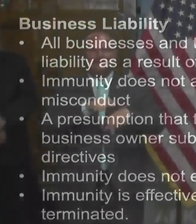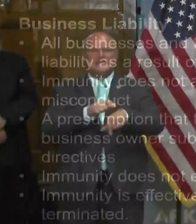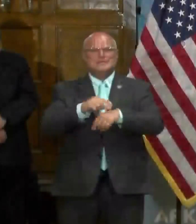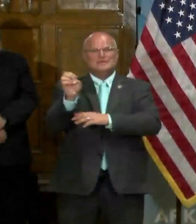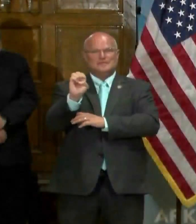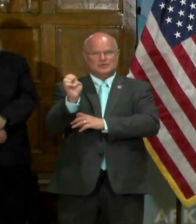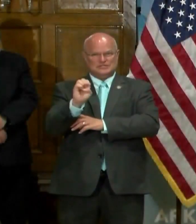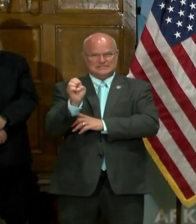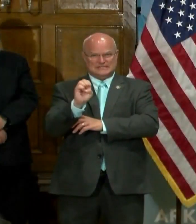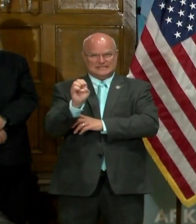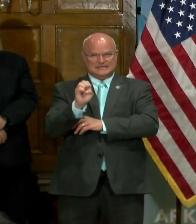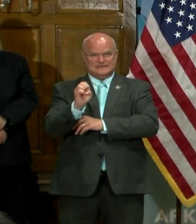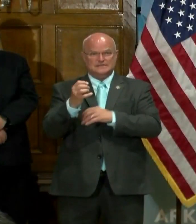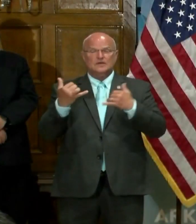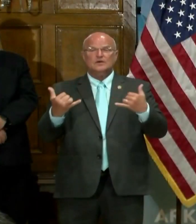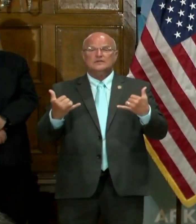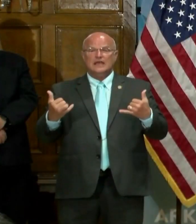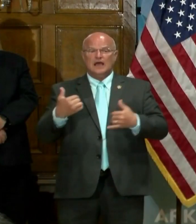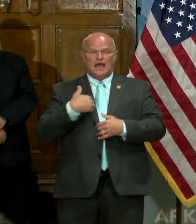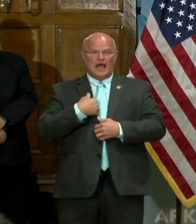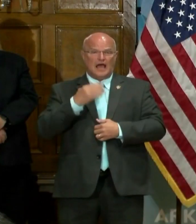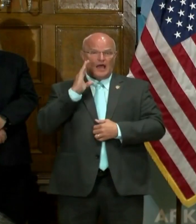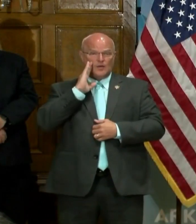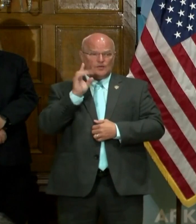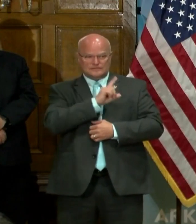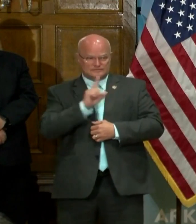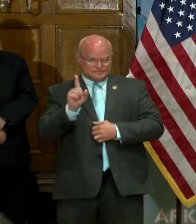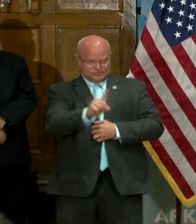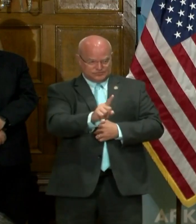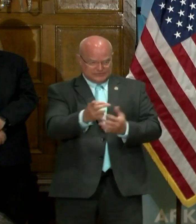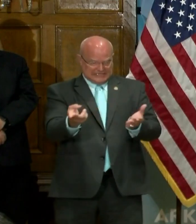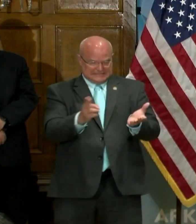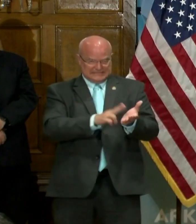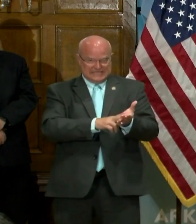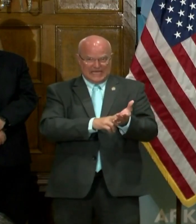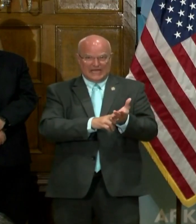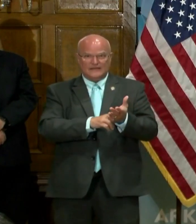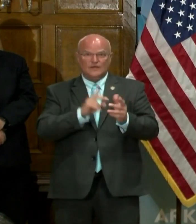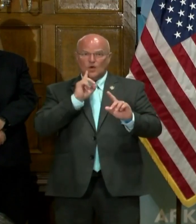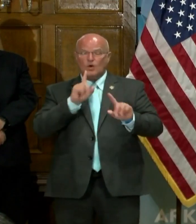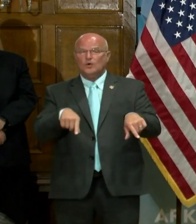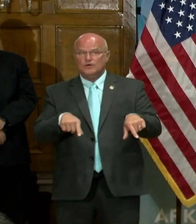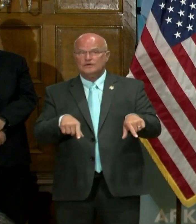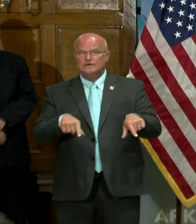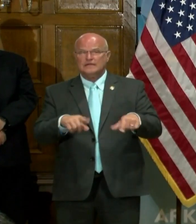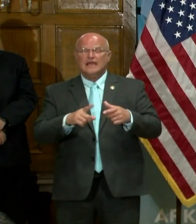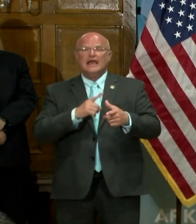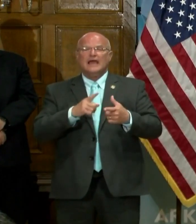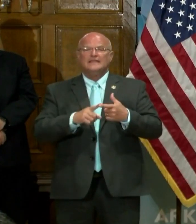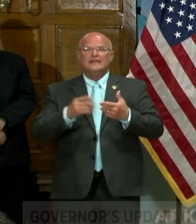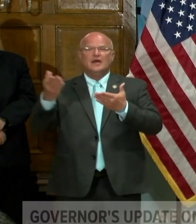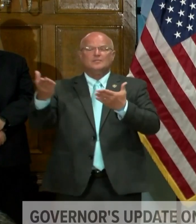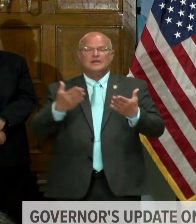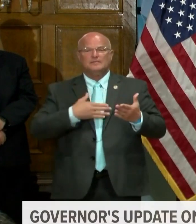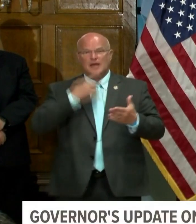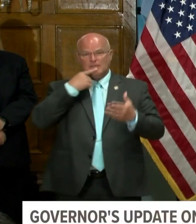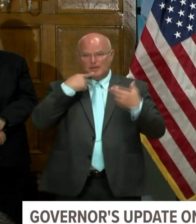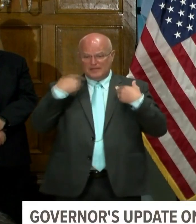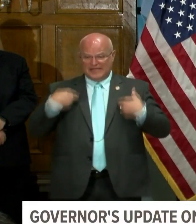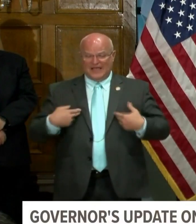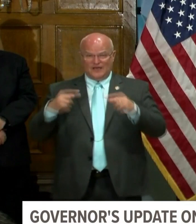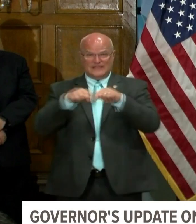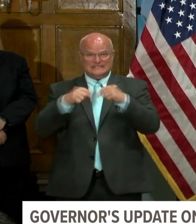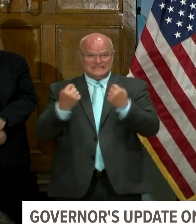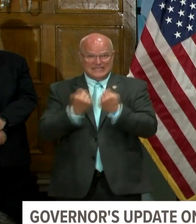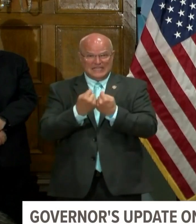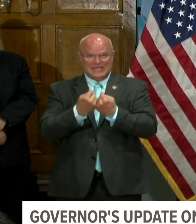of emergency. With that, I'm going to come here and we're going to sign the executive orders, and then I'll bring in my public health